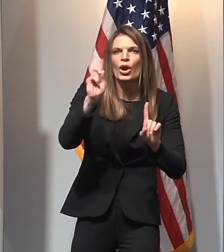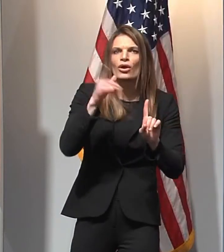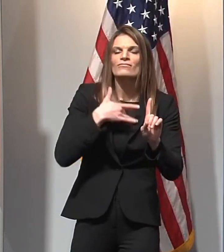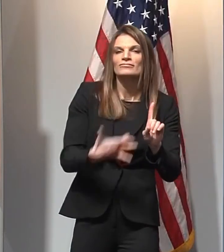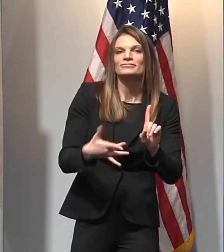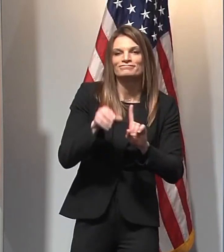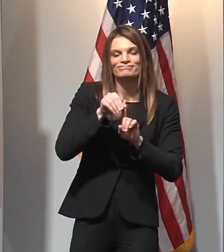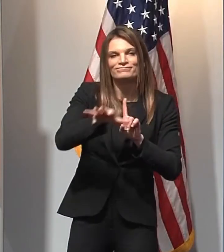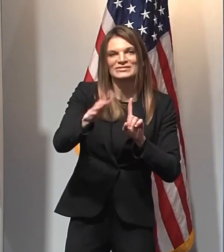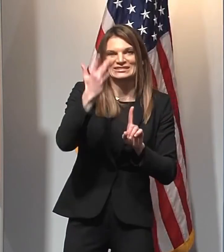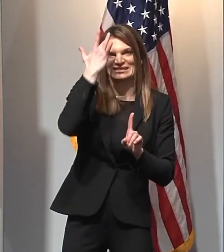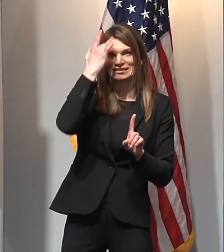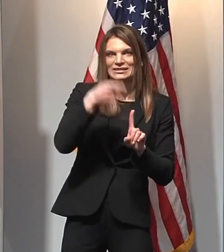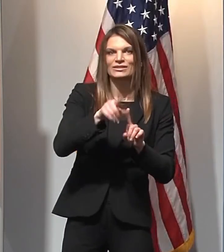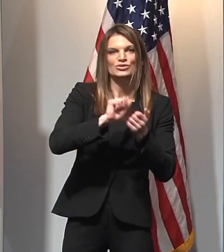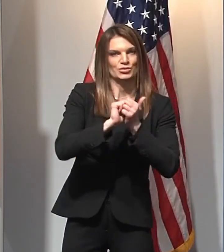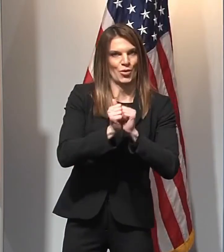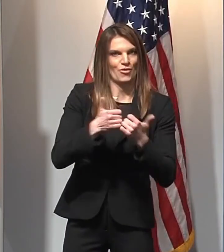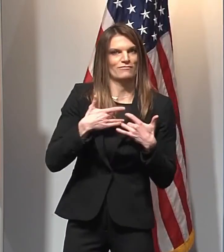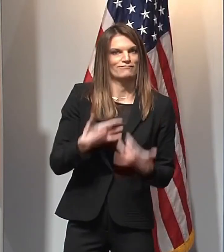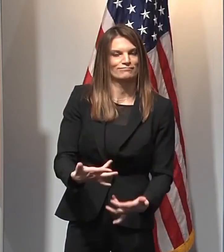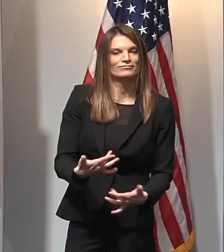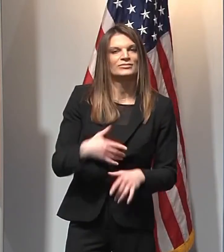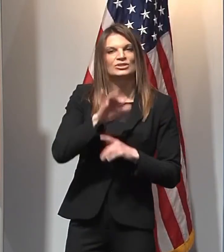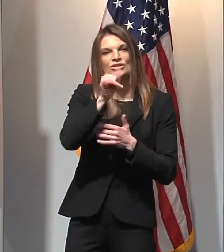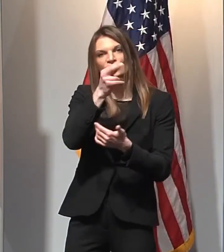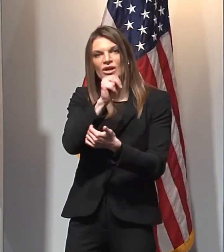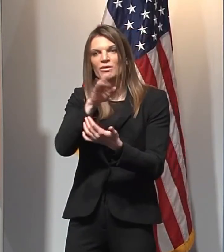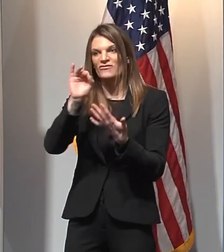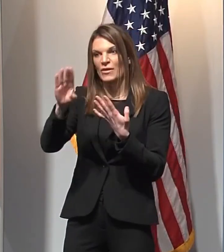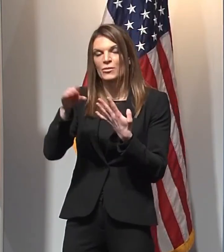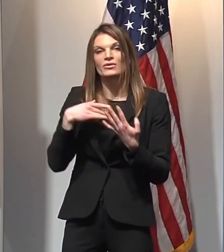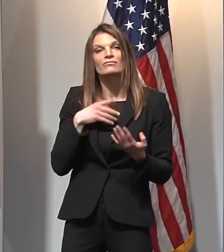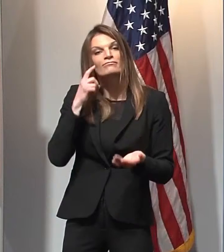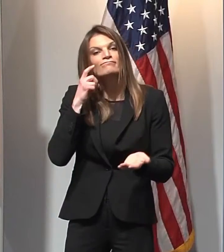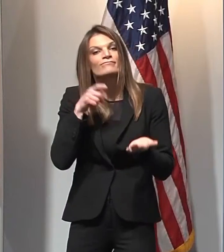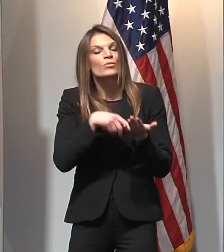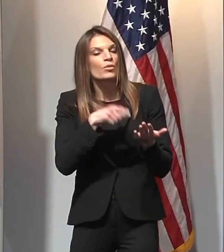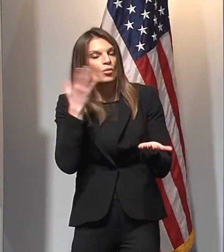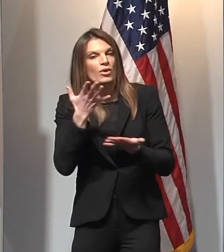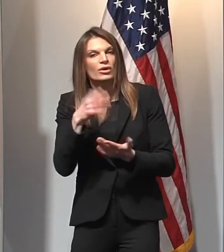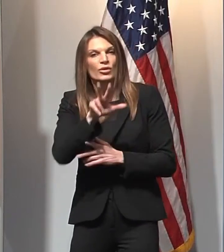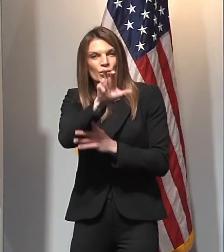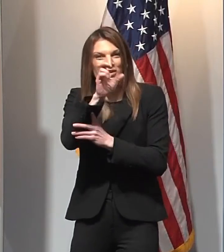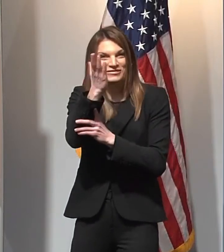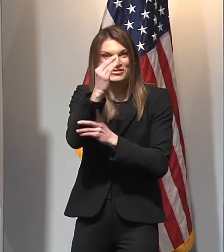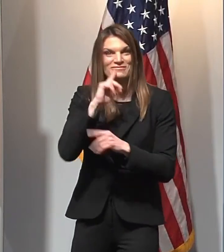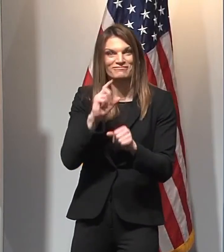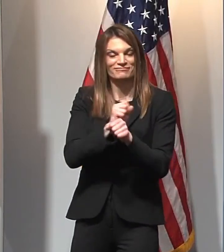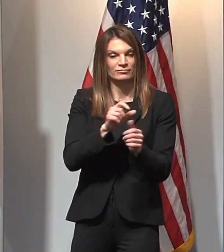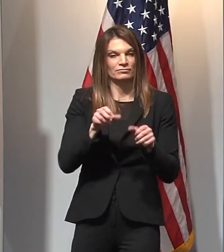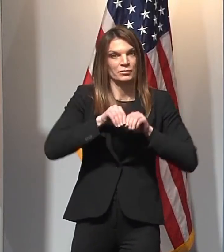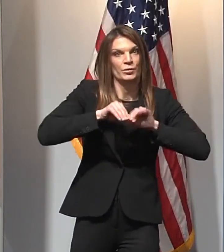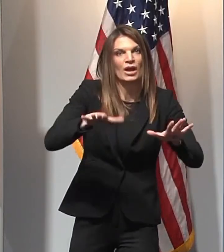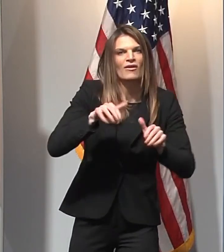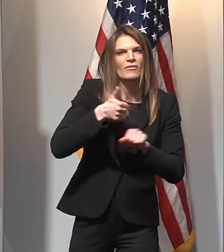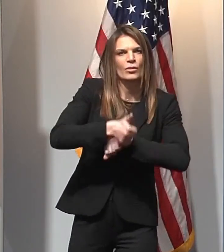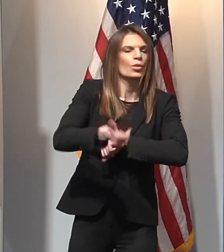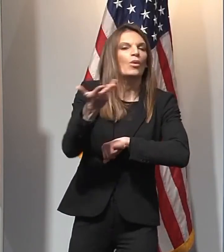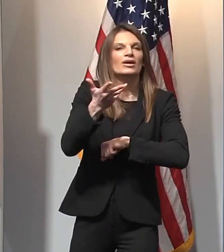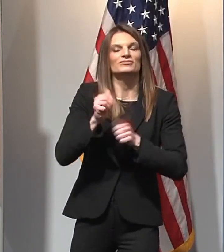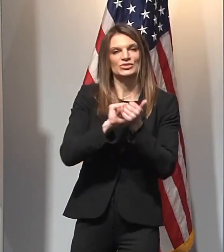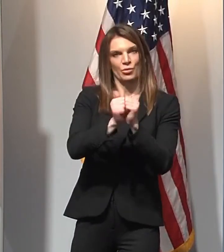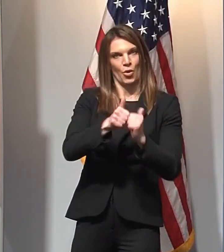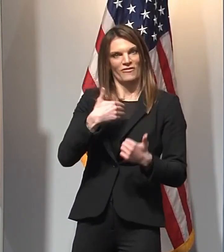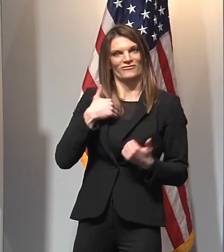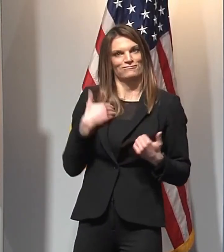In January and February, local health departments identified 315 outbreaks associated with different